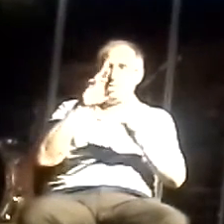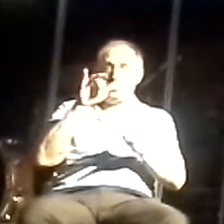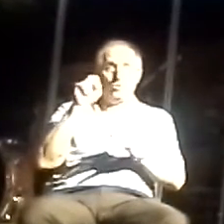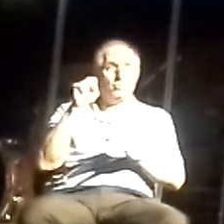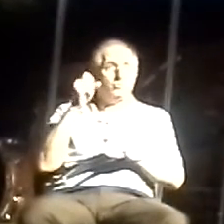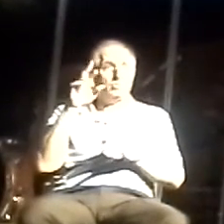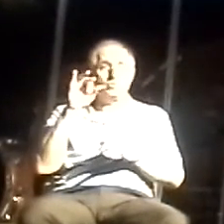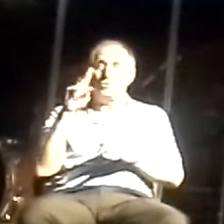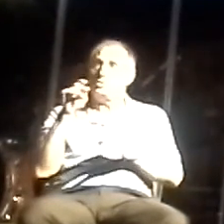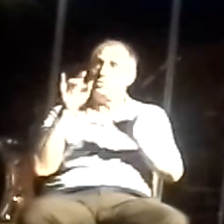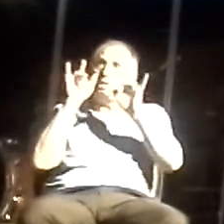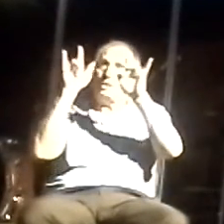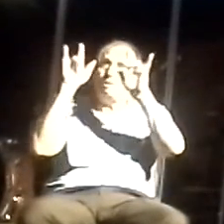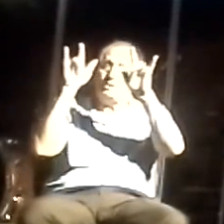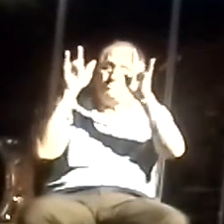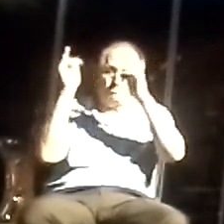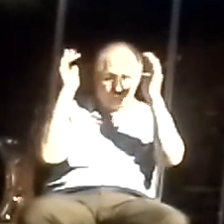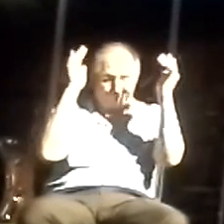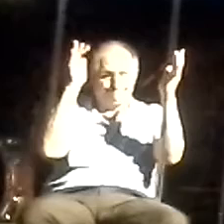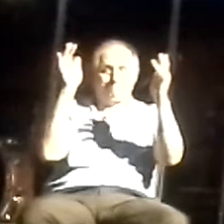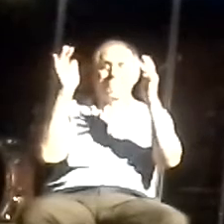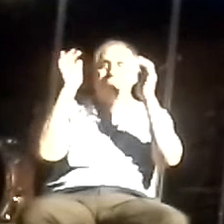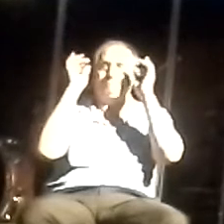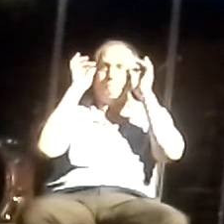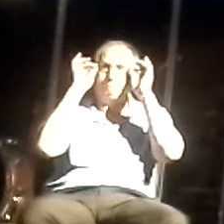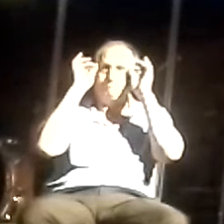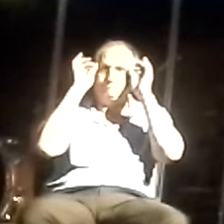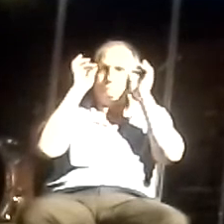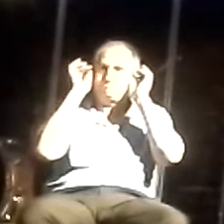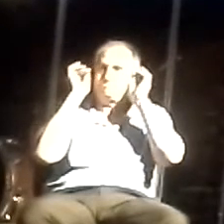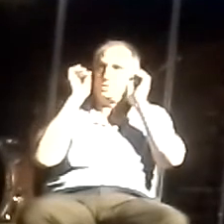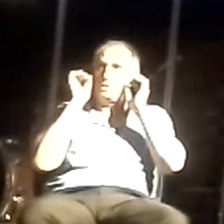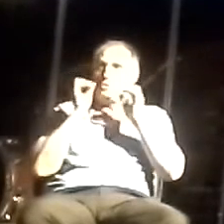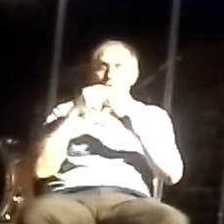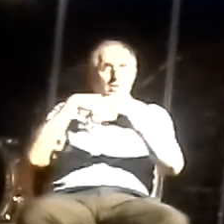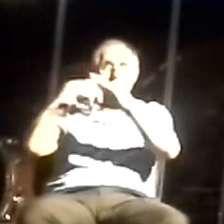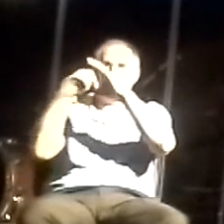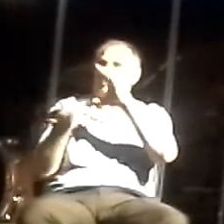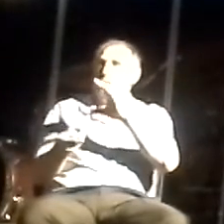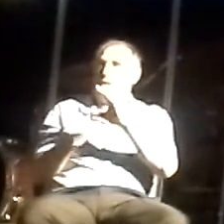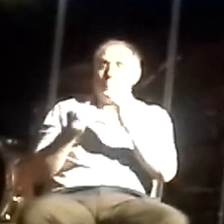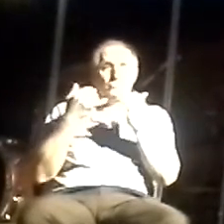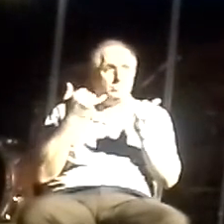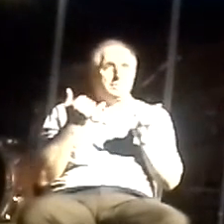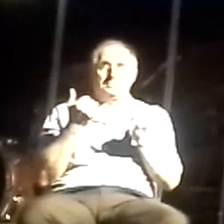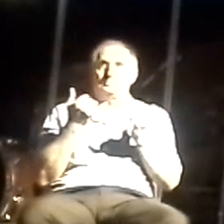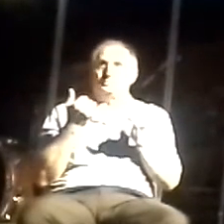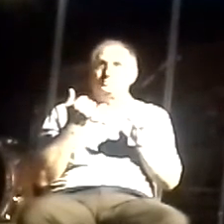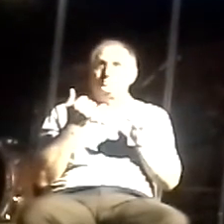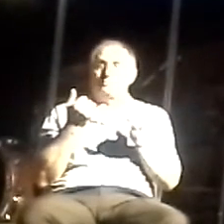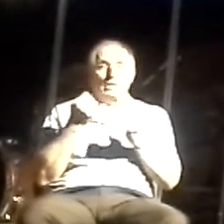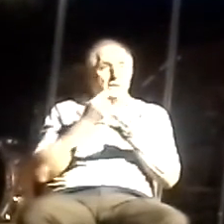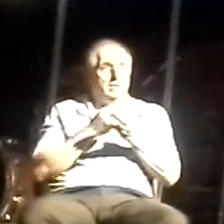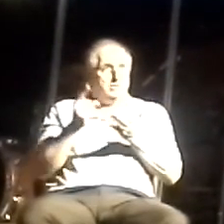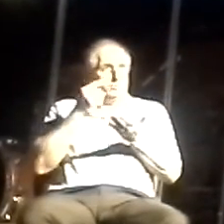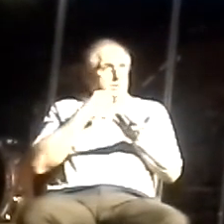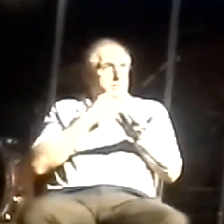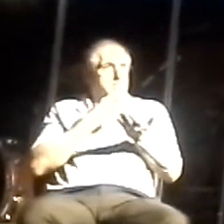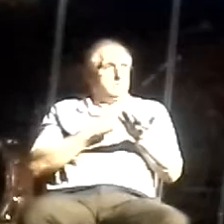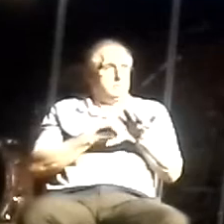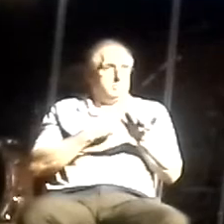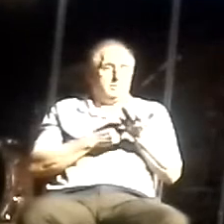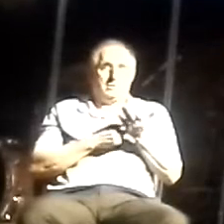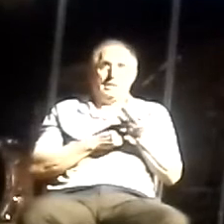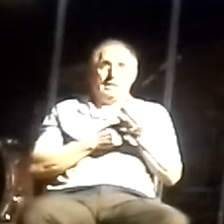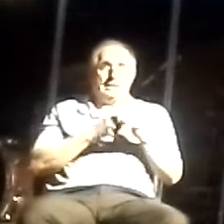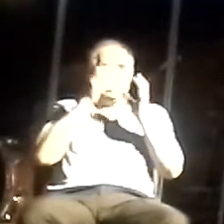Crossroads Recovery, we love you guys. Get Crossroads in your hand. We're going to dive right into it today. Last week we started a series, Decision